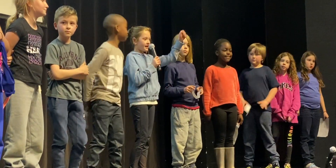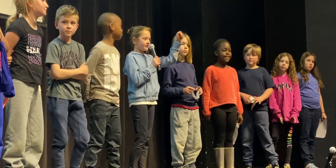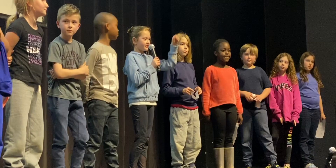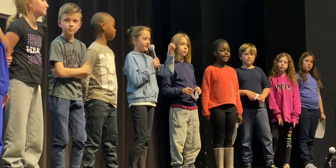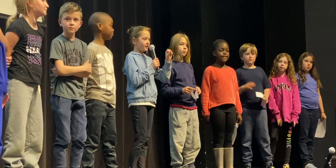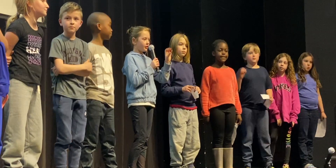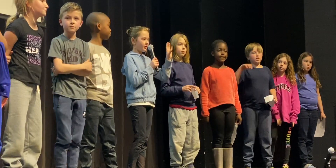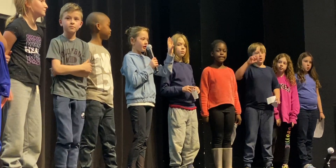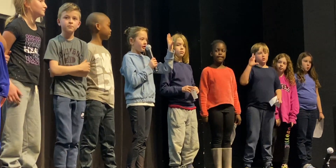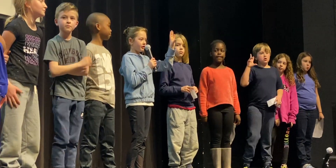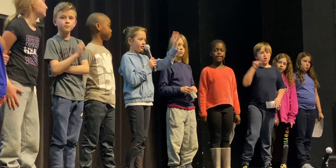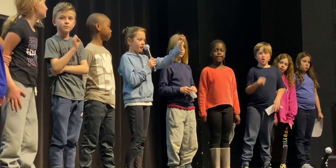Yes or no?